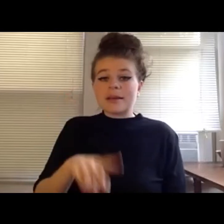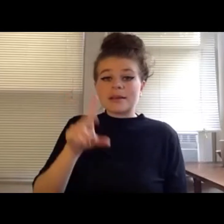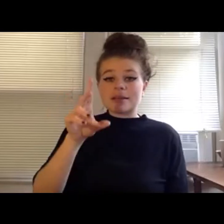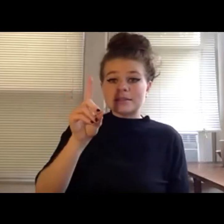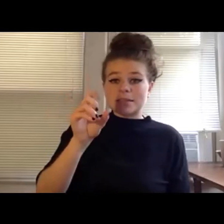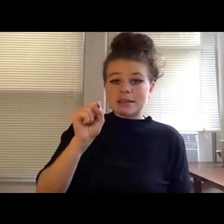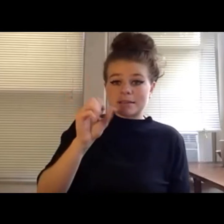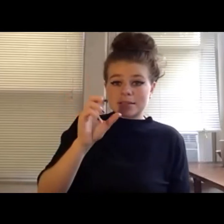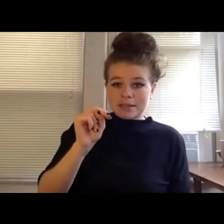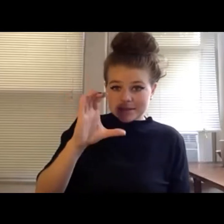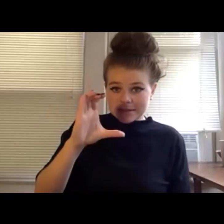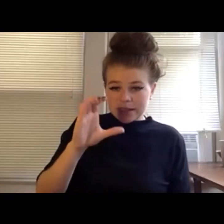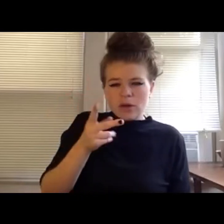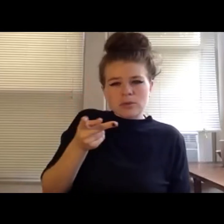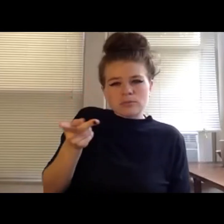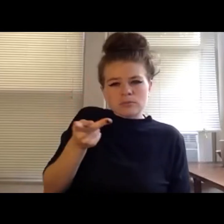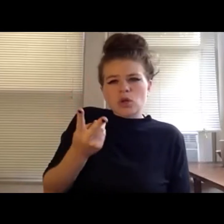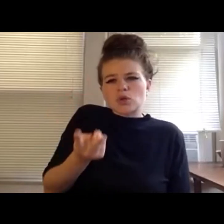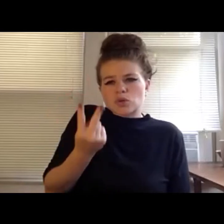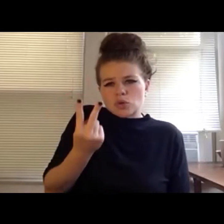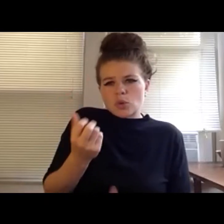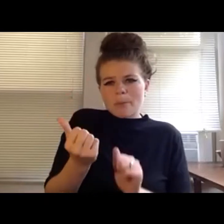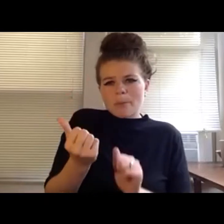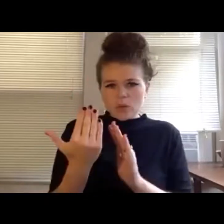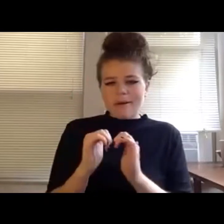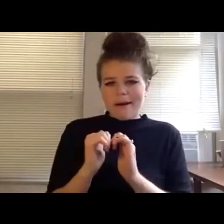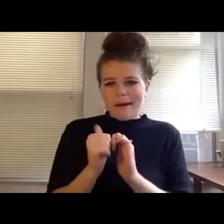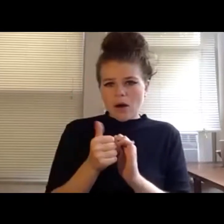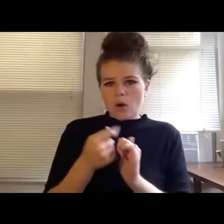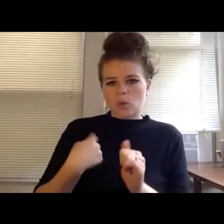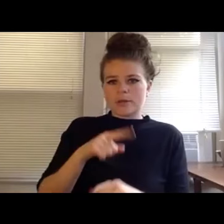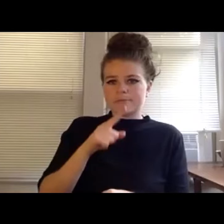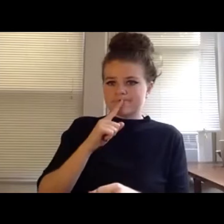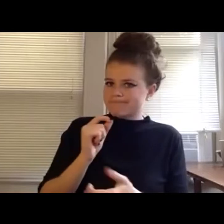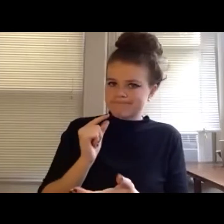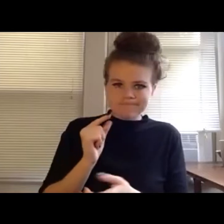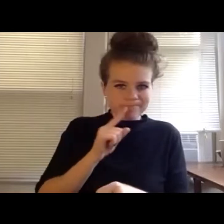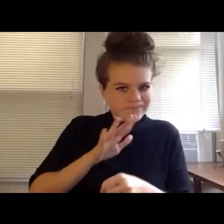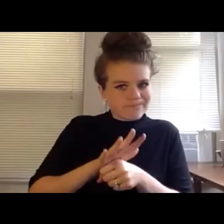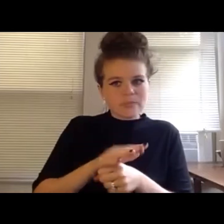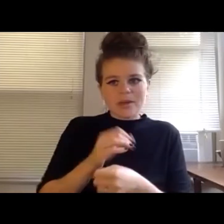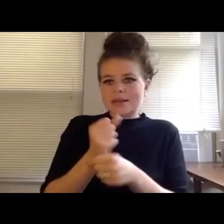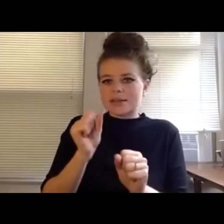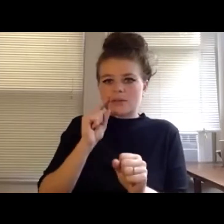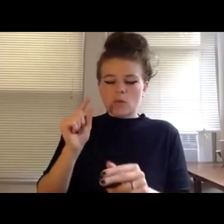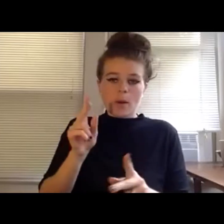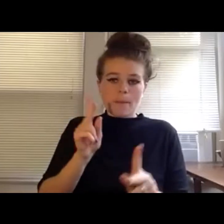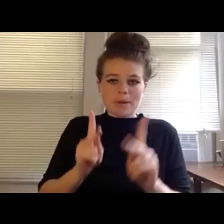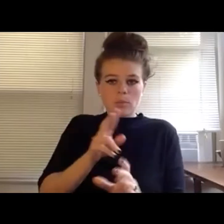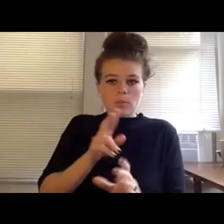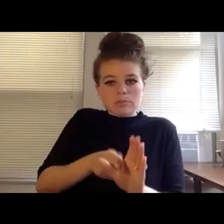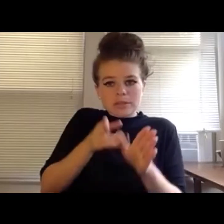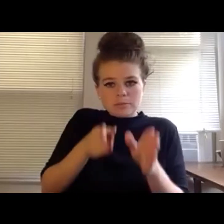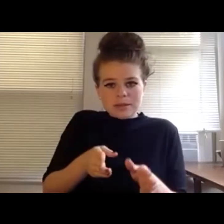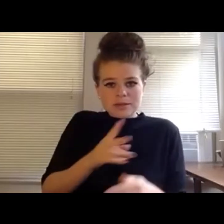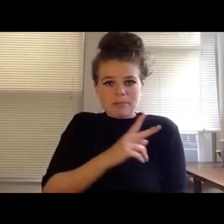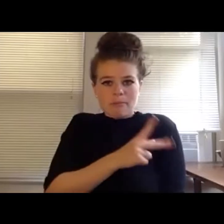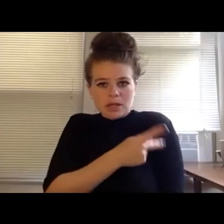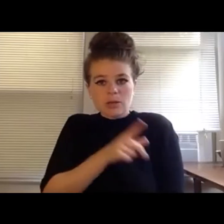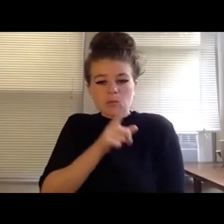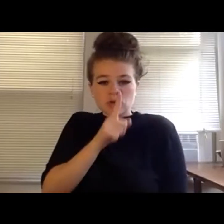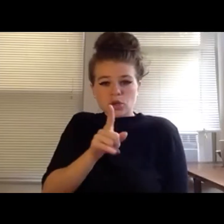are 2 ways that we are assuring safety of our patients and making sure that the trials